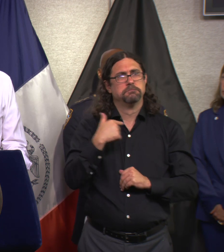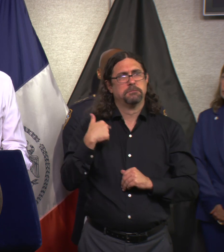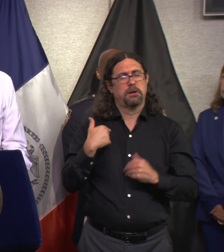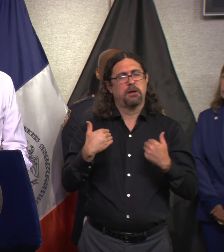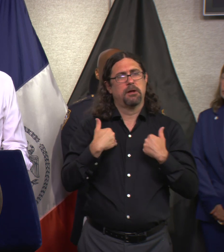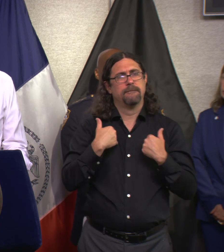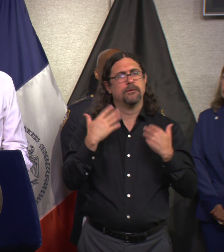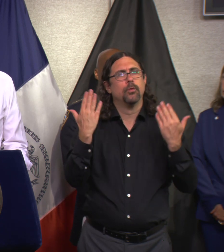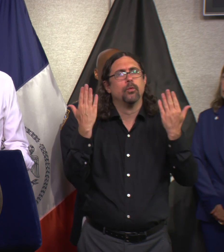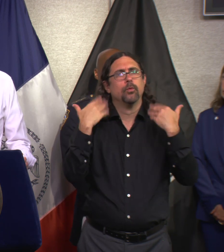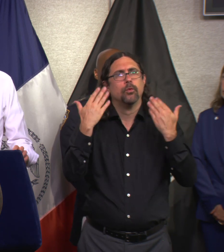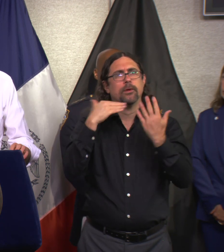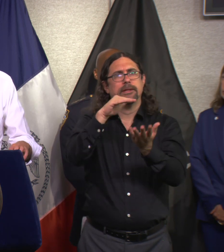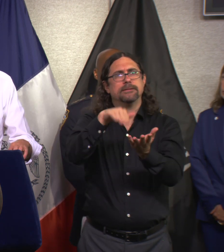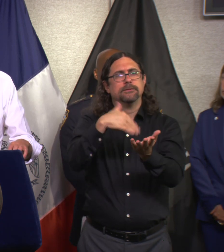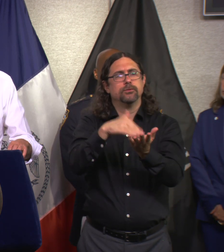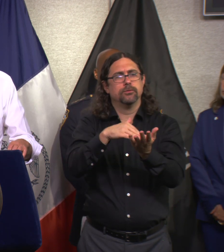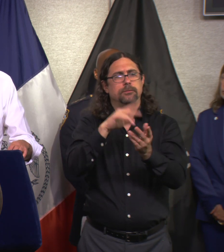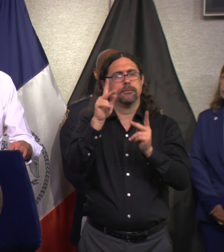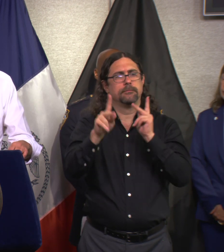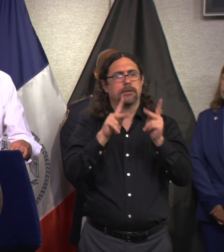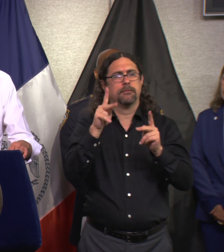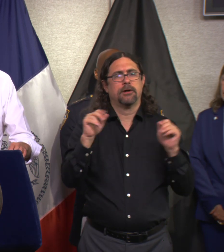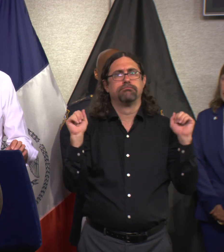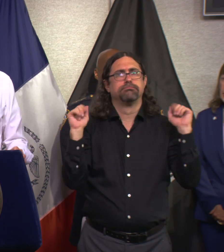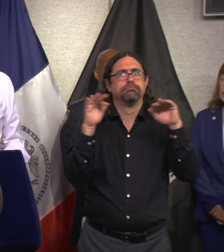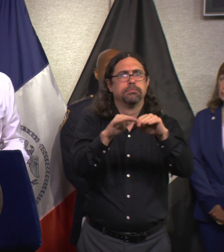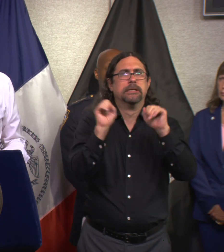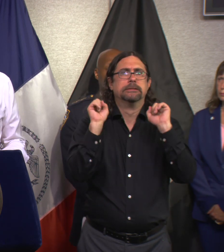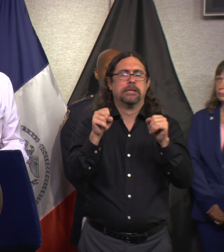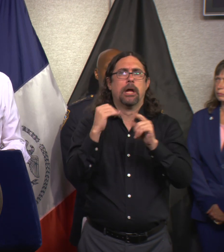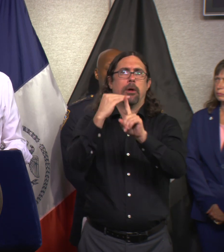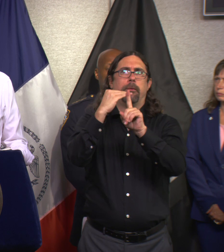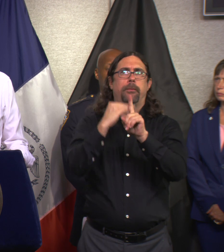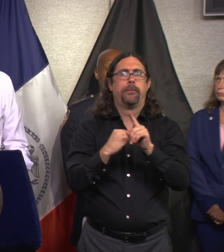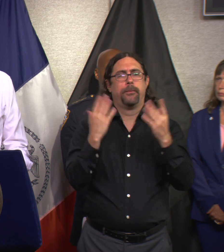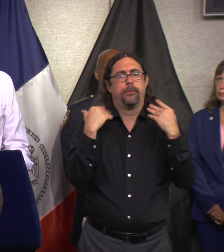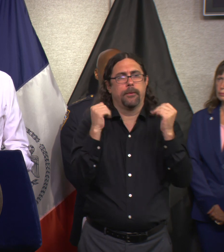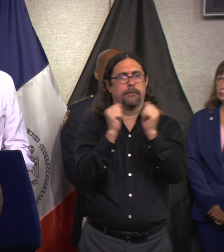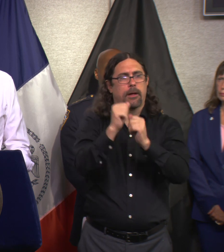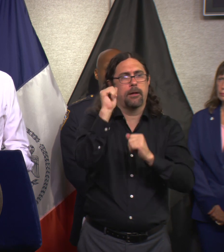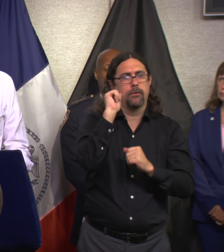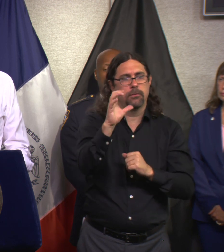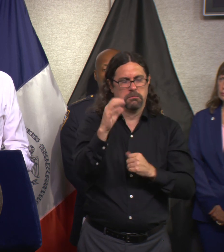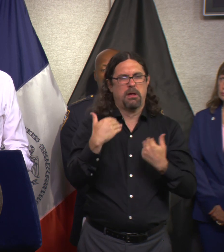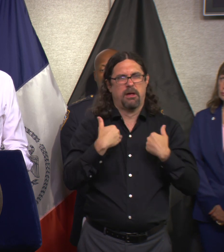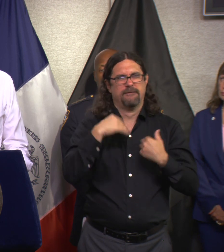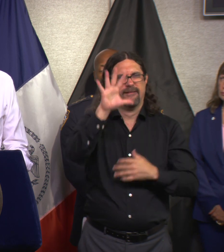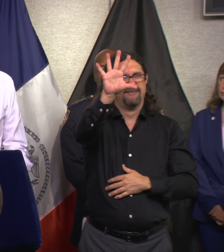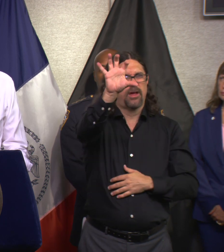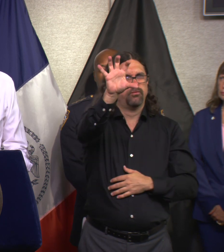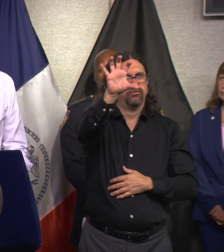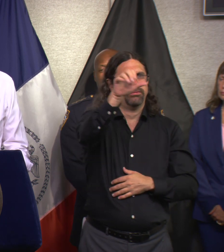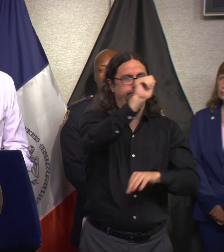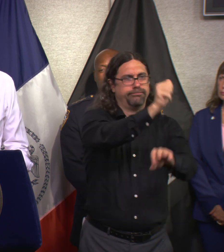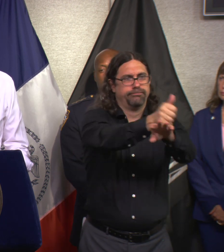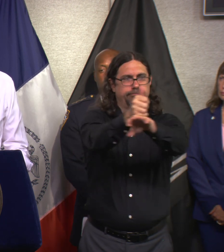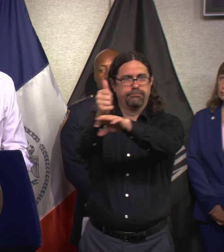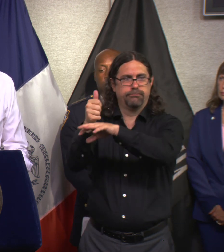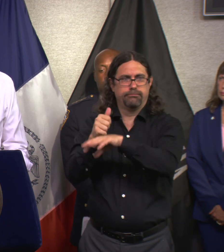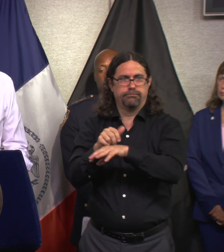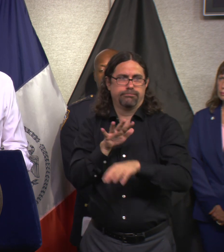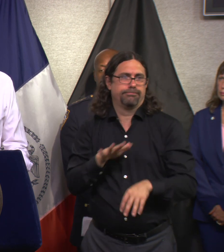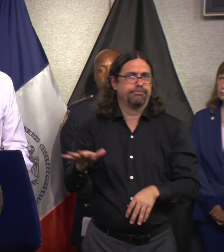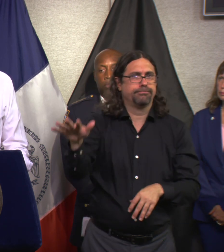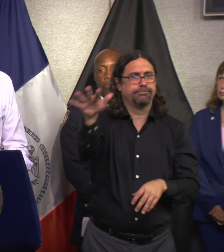libraries, community centers, senior centers, and parks recreation facilities. So all of those locations